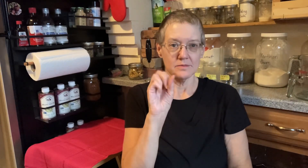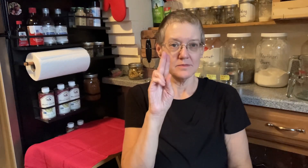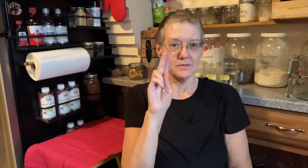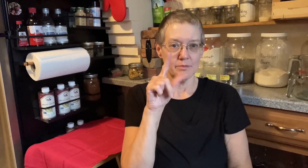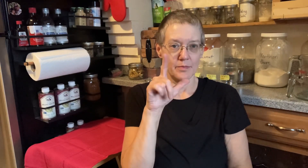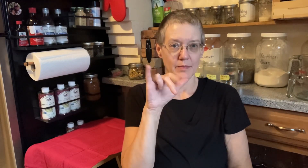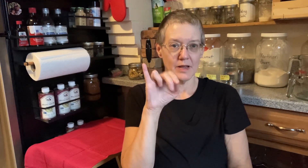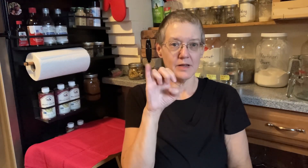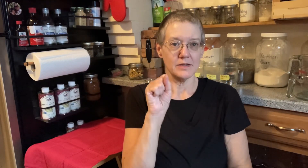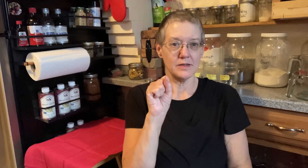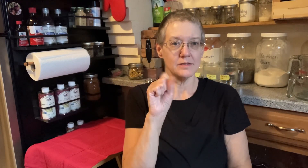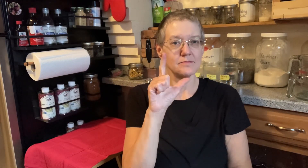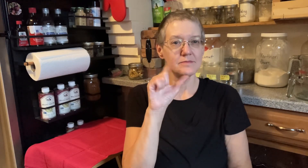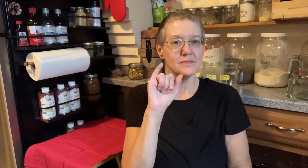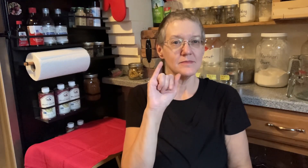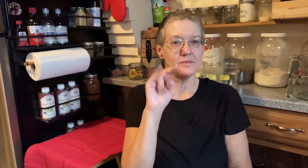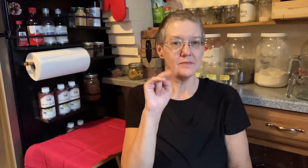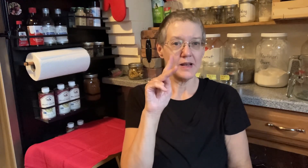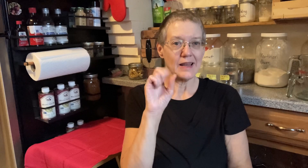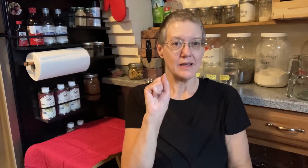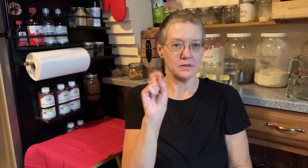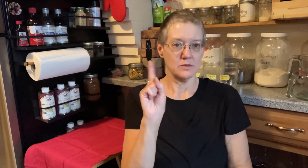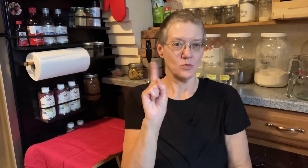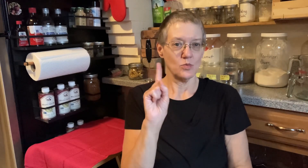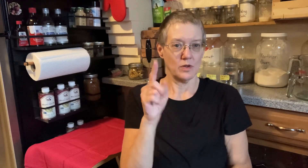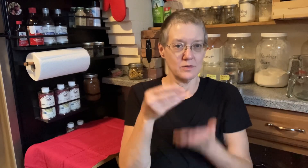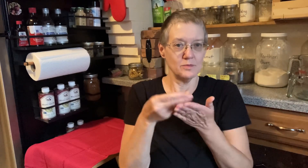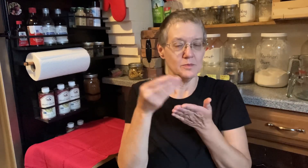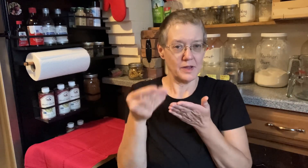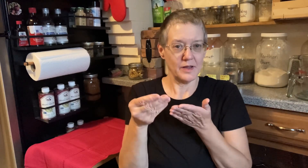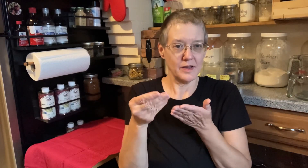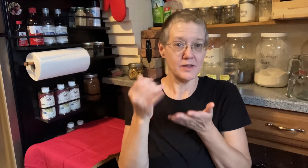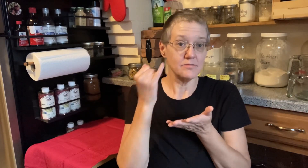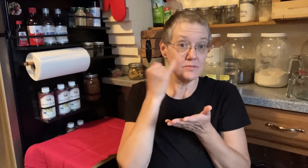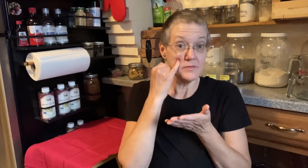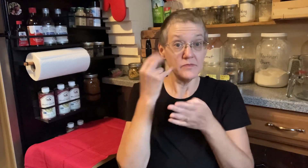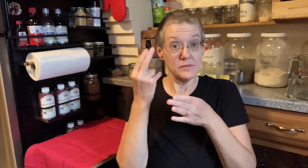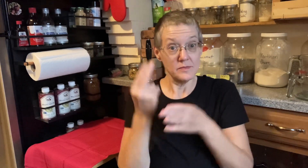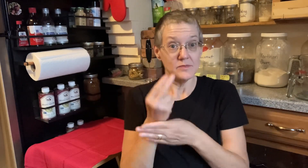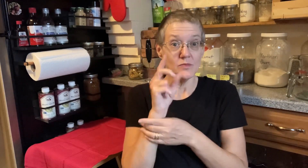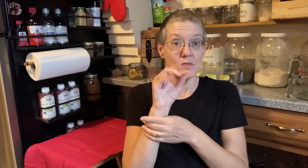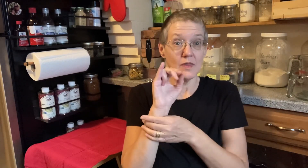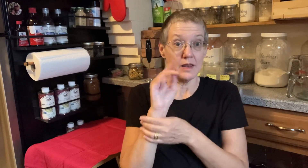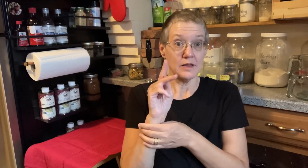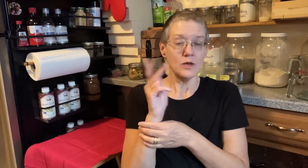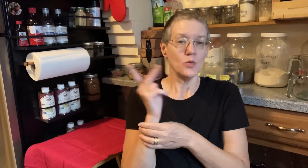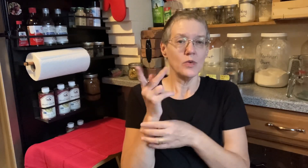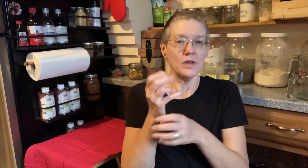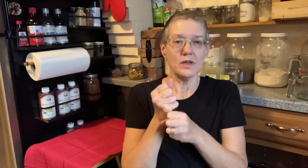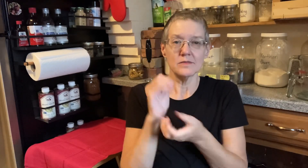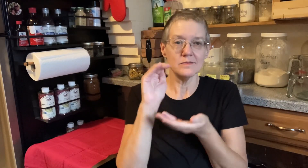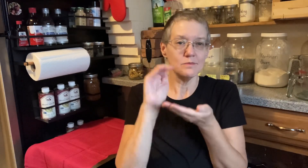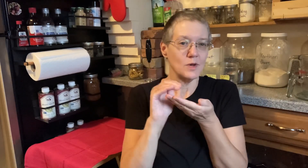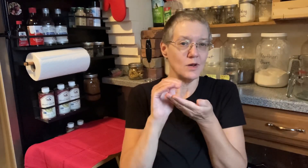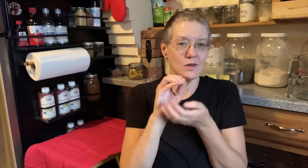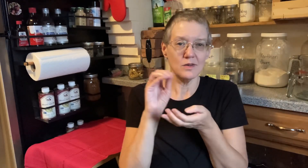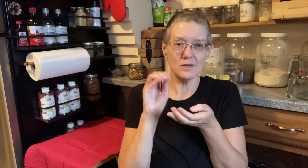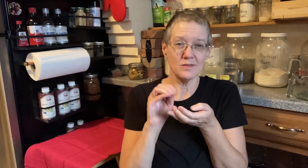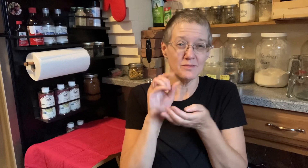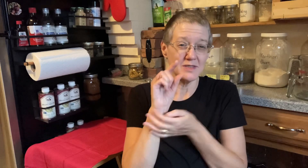in the description our recipes and the supplies we use and where you can buy them. If you use that